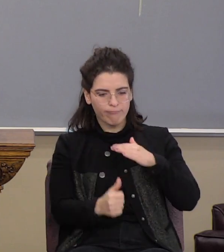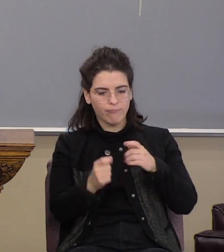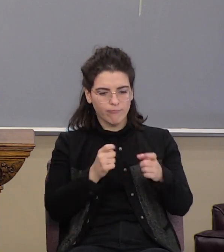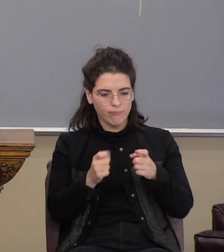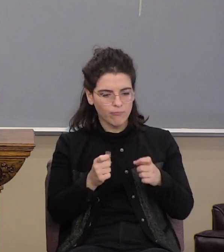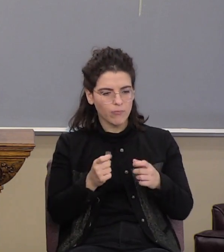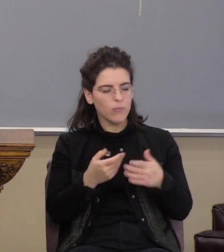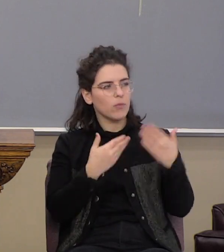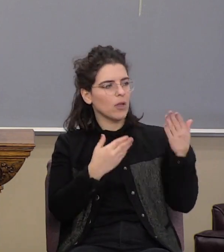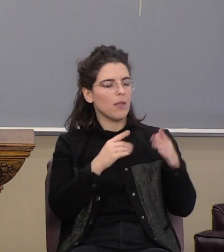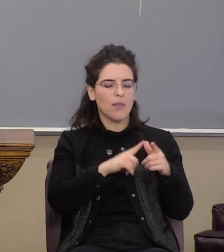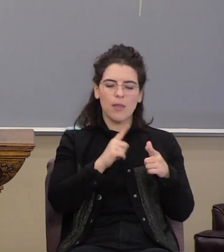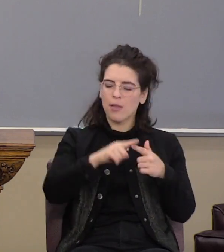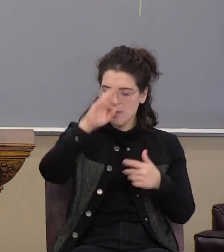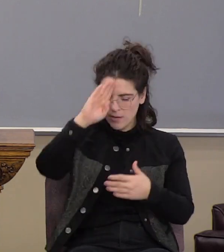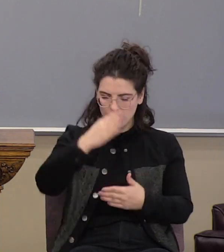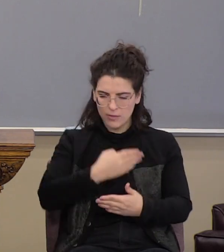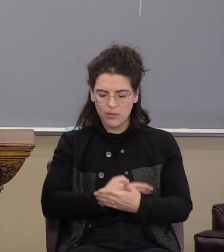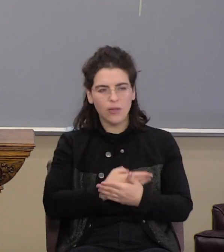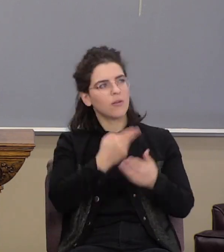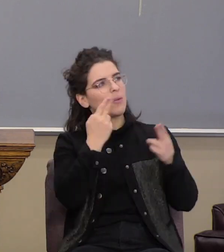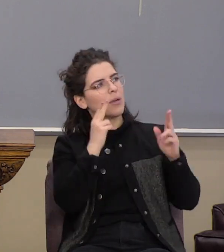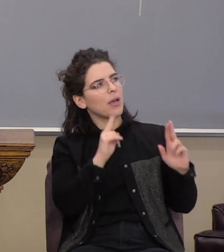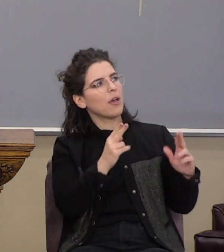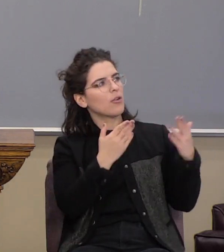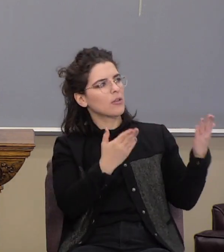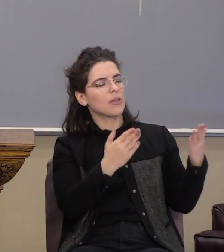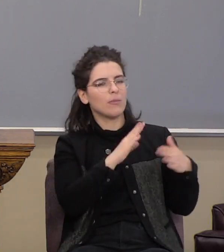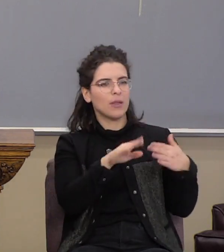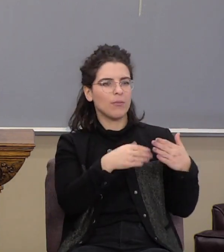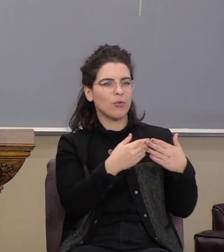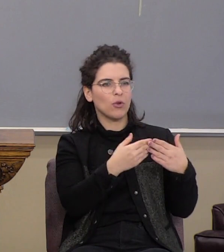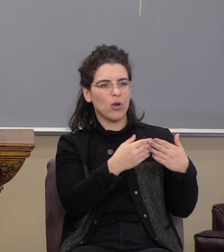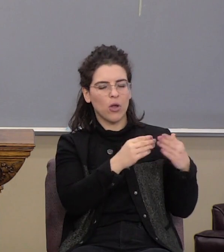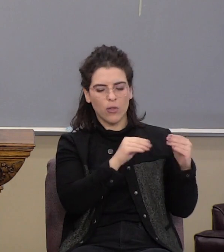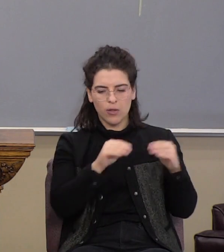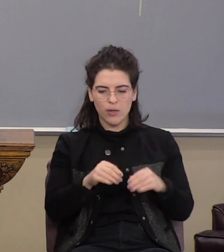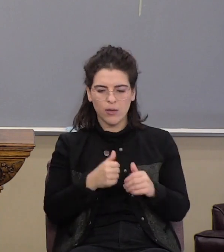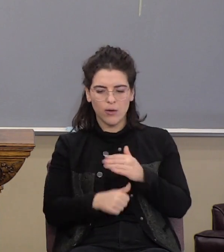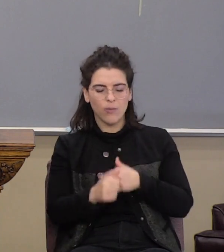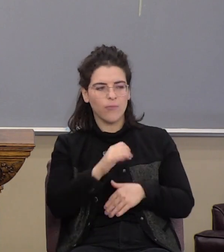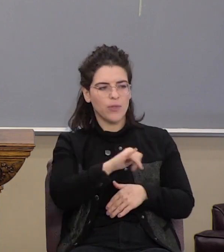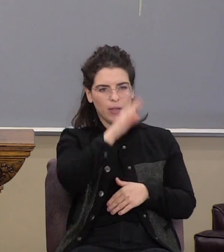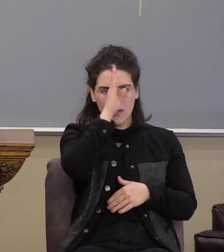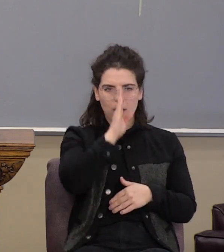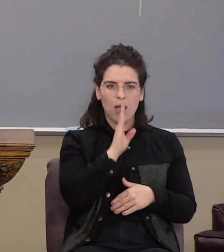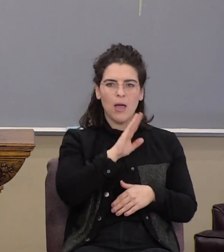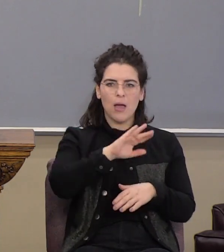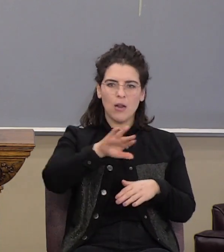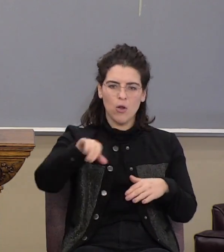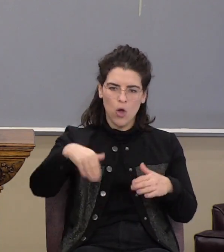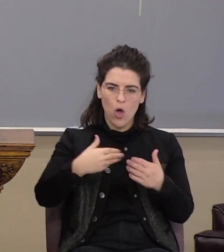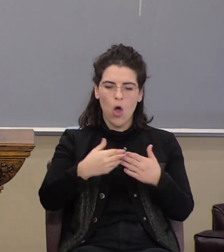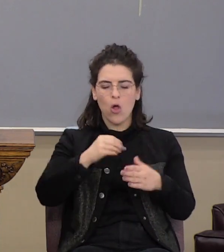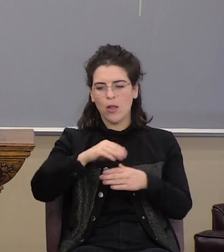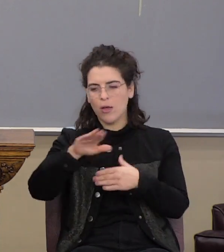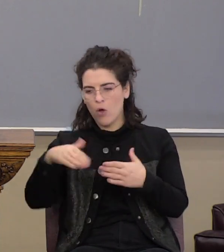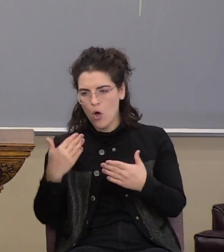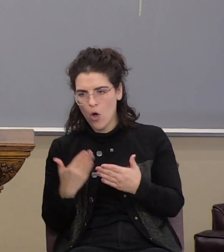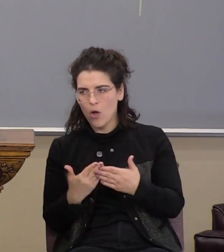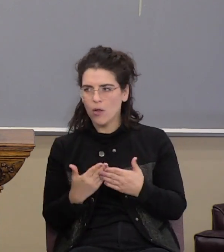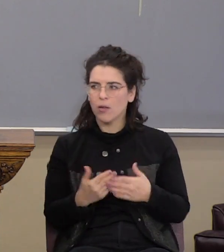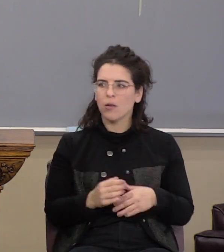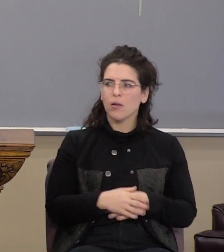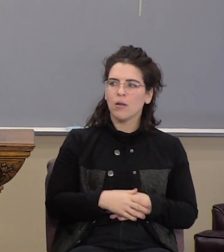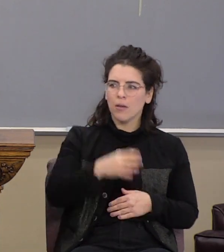Son also himself be subject unto him that put all things under him, that God may be all in all. Father, again, we do thank you for